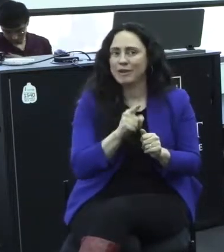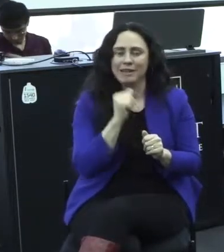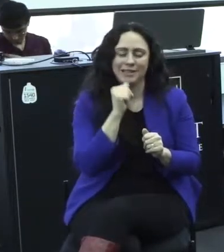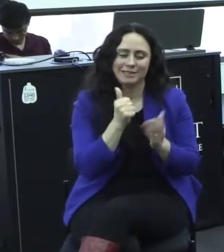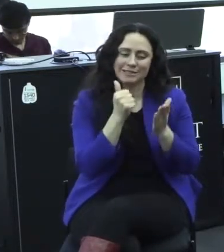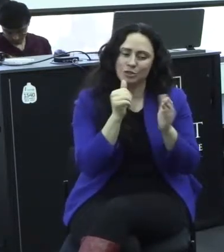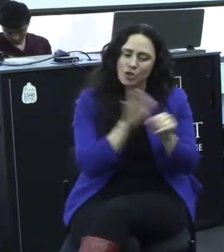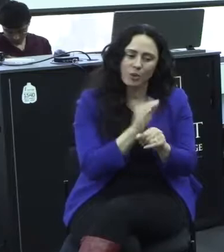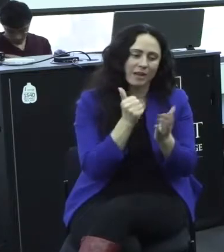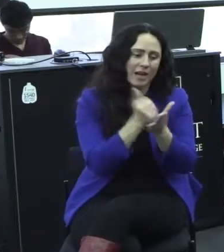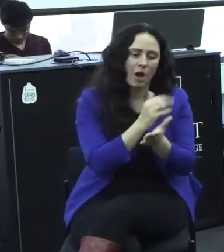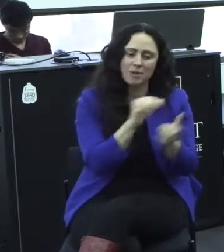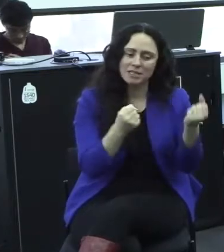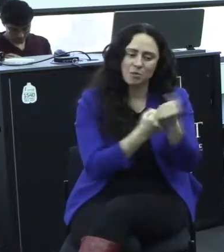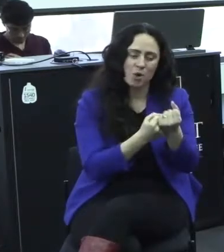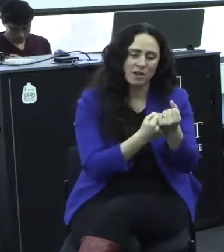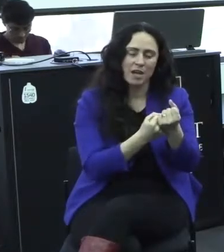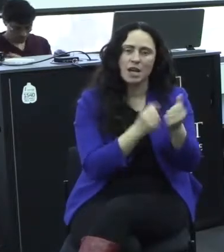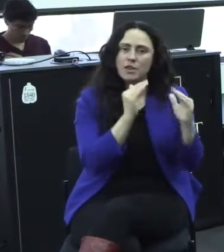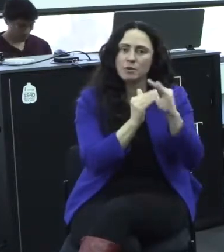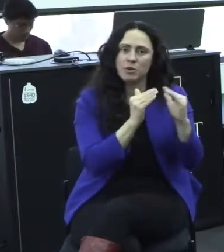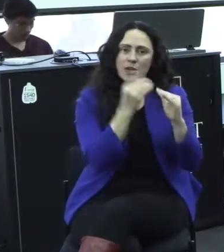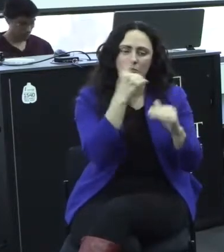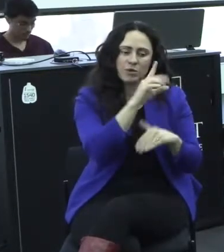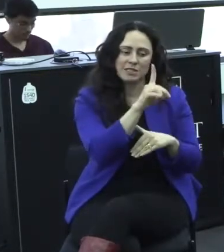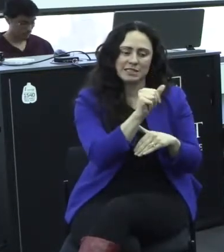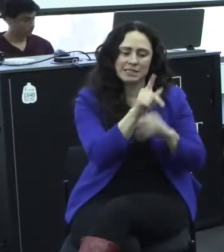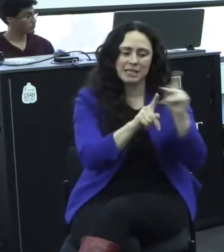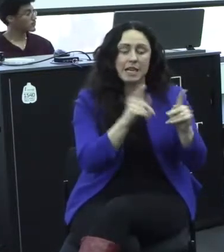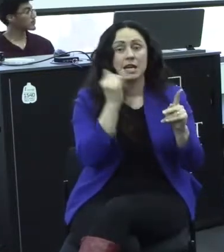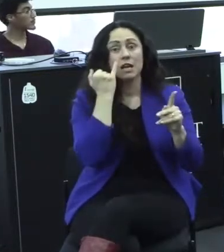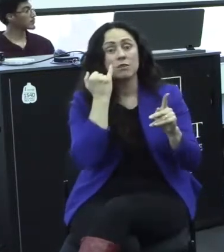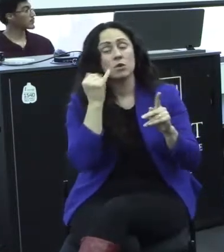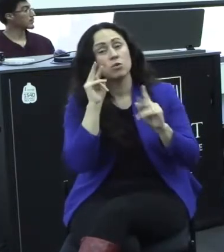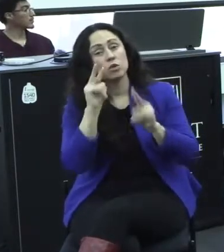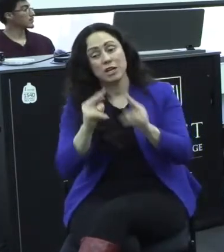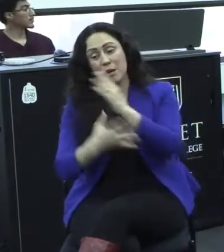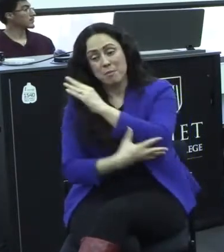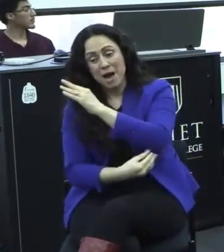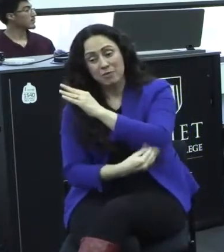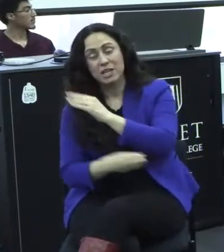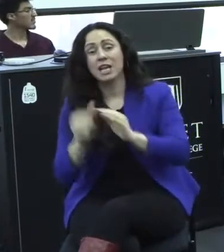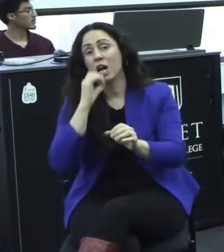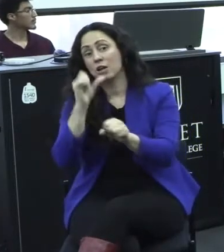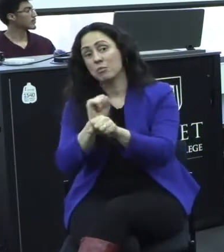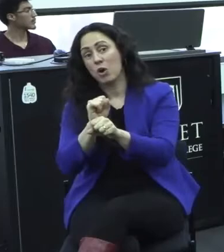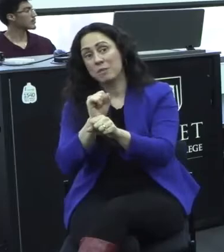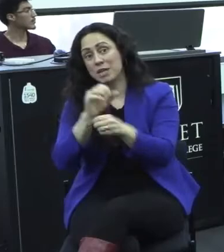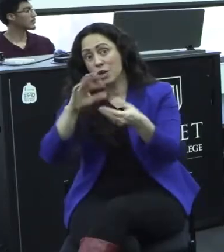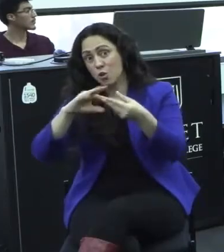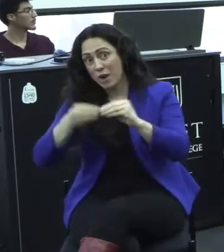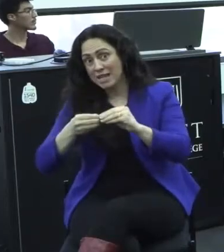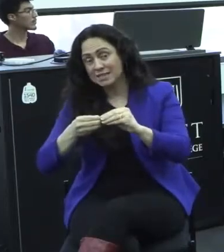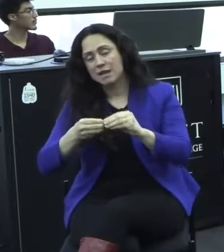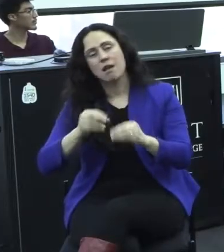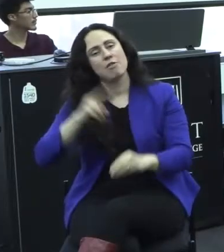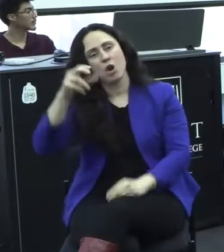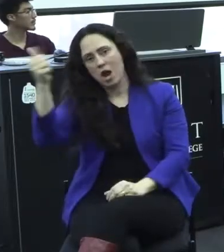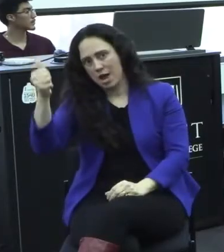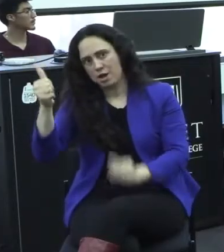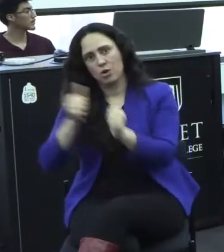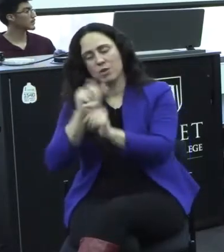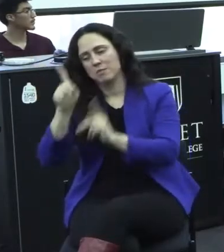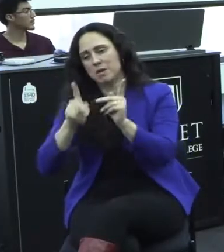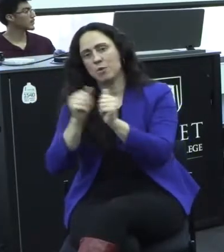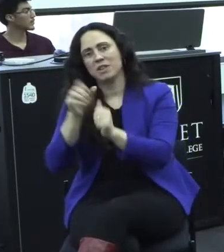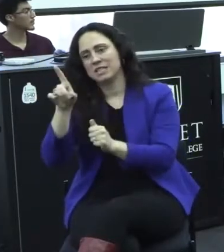and supporting this community. When we look at poverty rates and unemployment rates, they are higher among individuals with disabilities than any